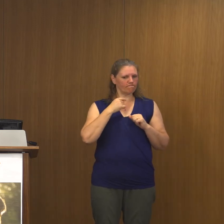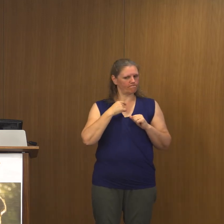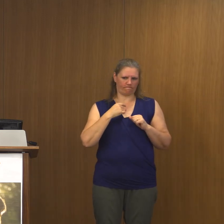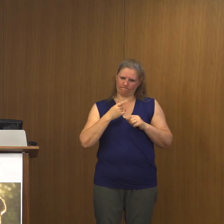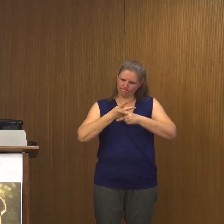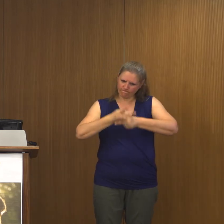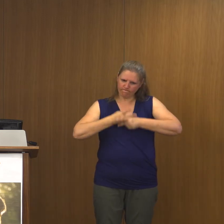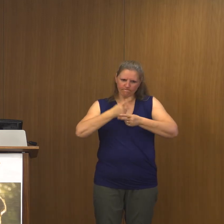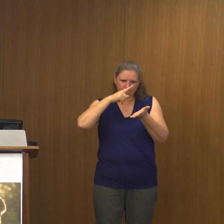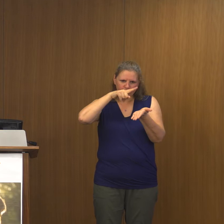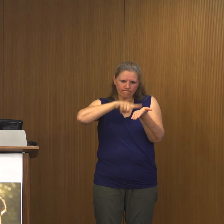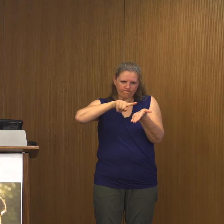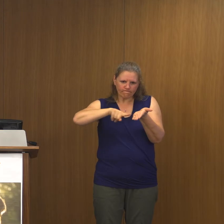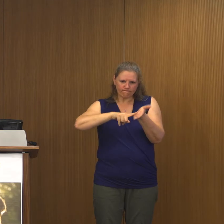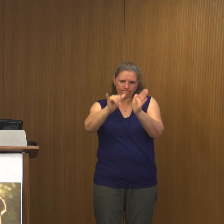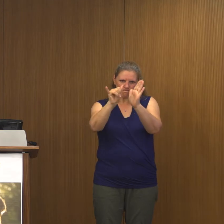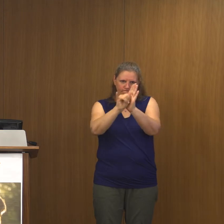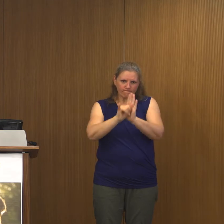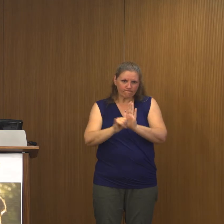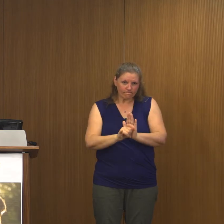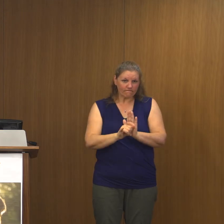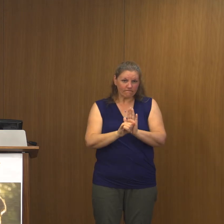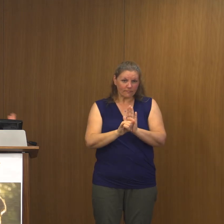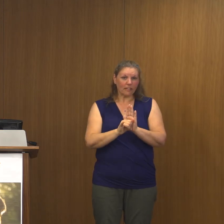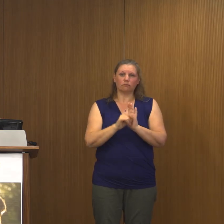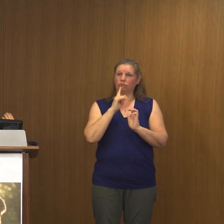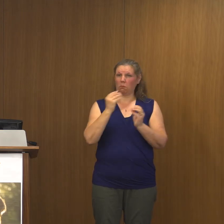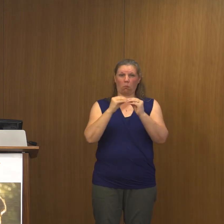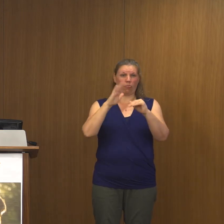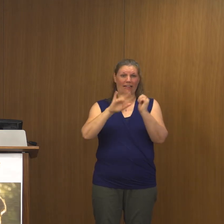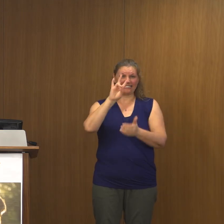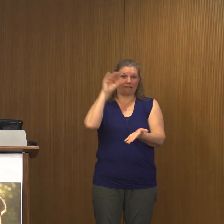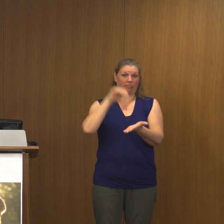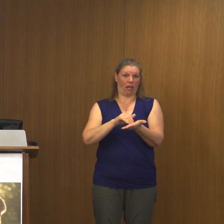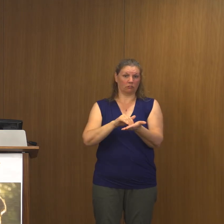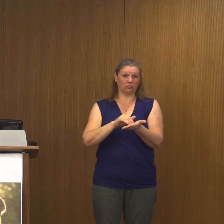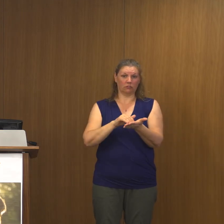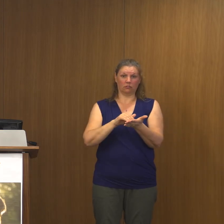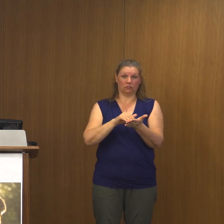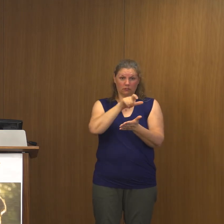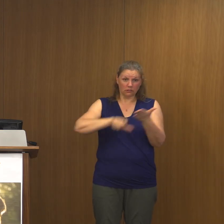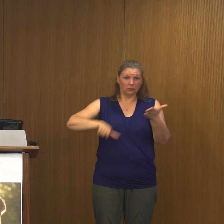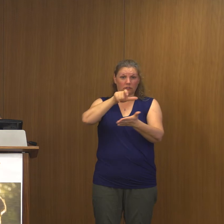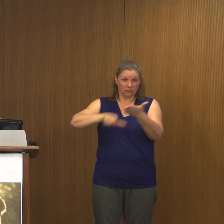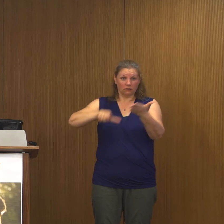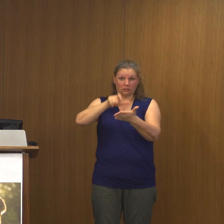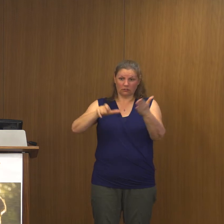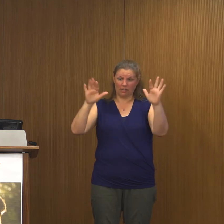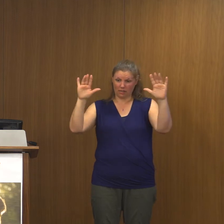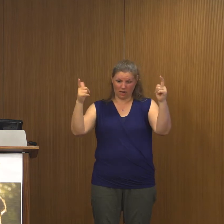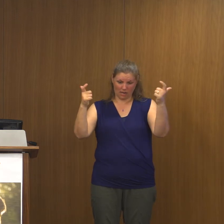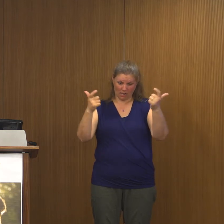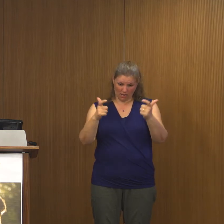systematic approach. We started with over 7,000 research articles and select them up until get to the 112 that followed